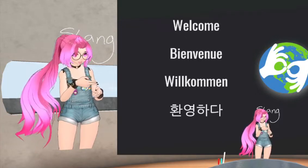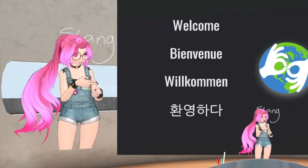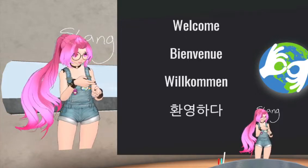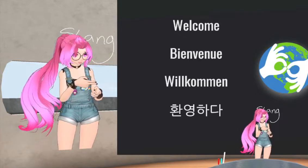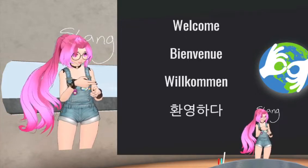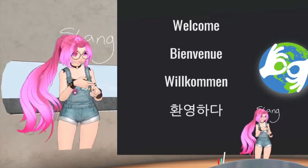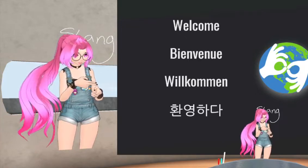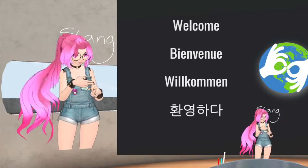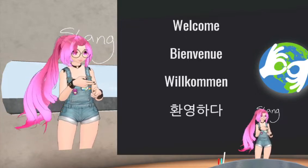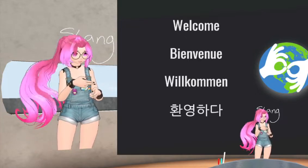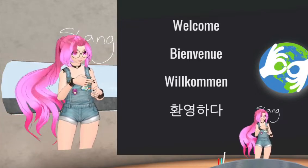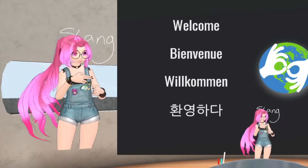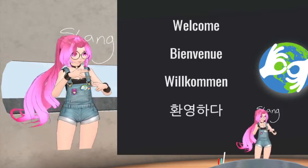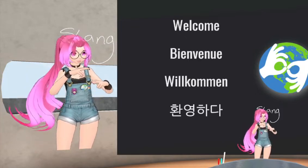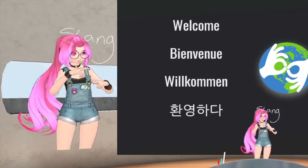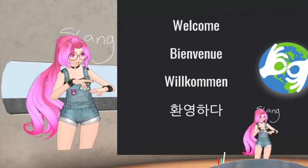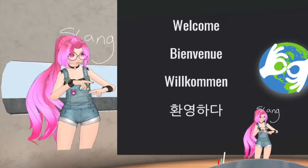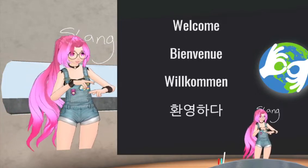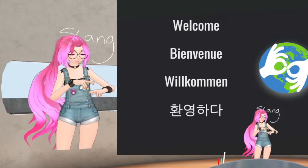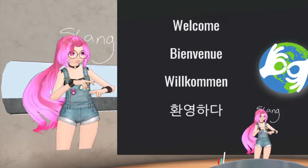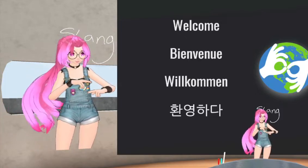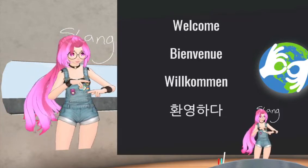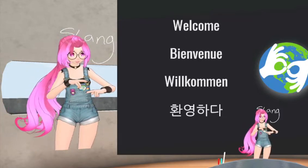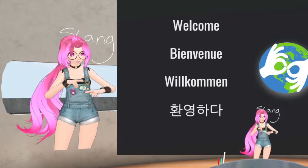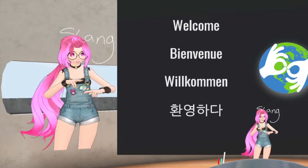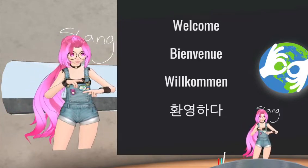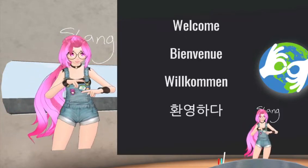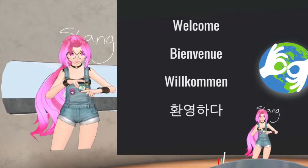wrong decision. But I'd say,